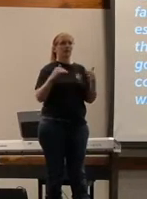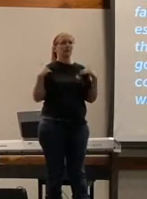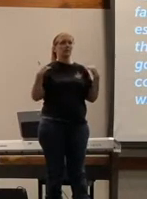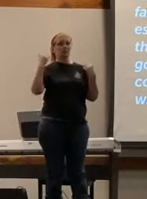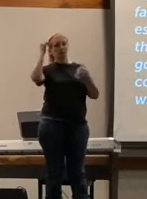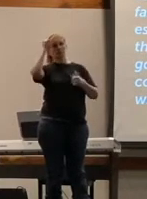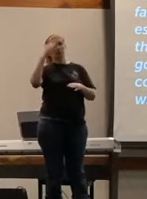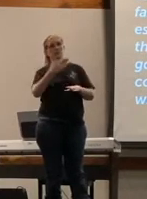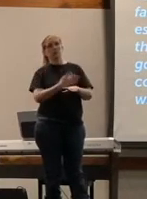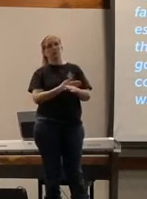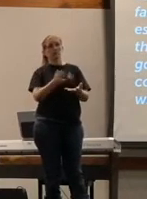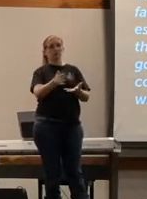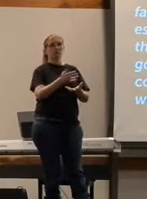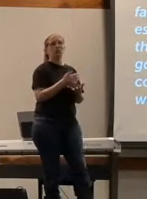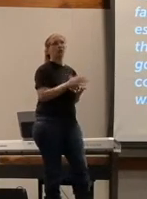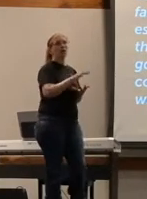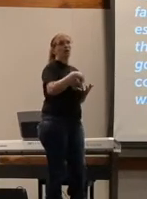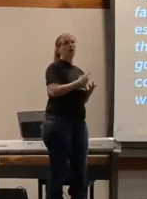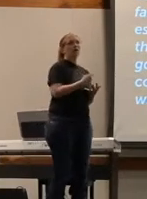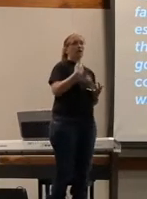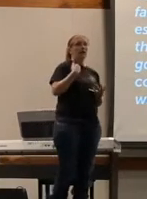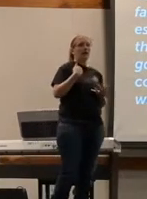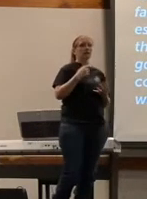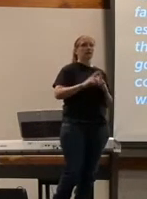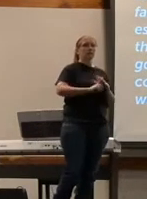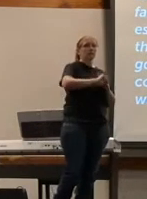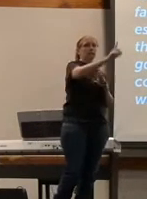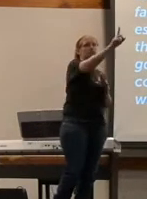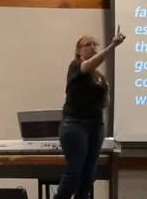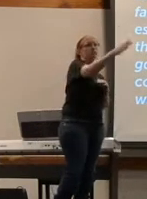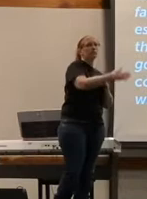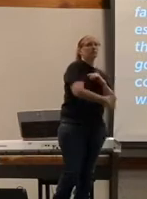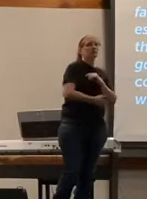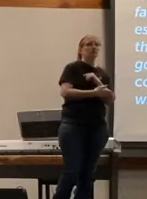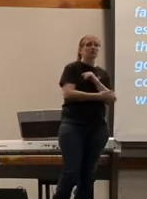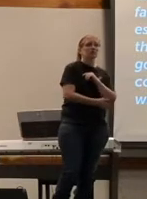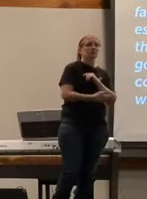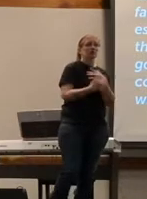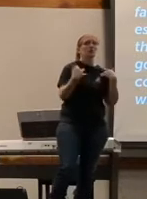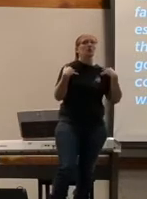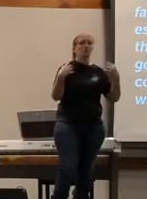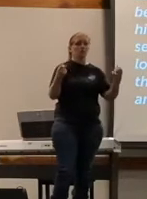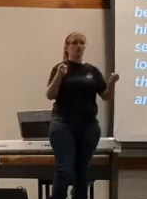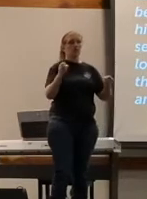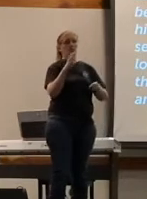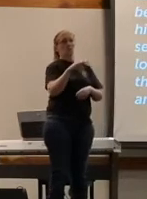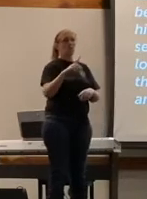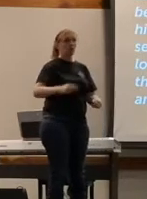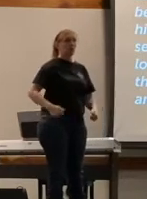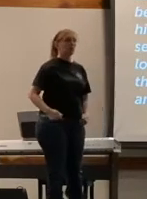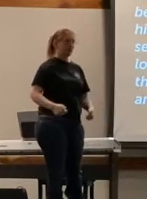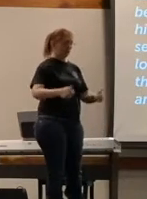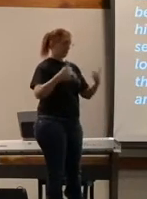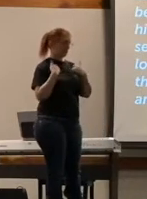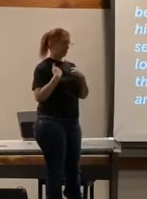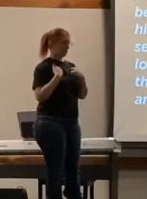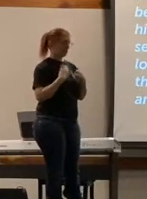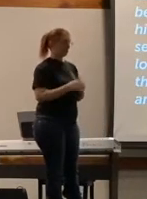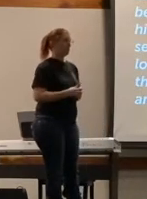together all he had, set off for a distant country, and there squandered his wealth in wild living. Do you know what I'm talking about